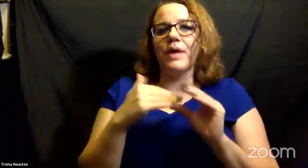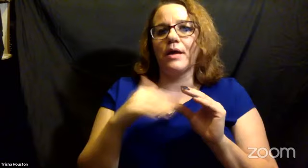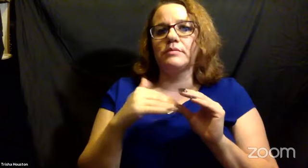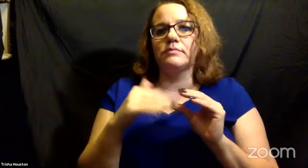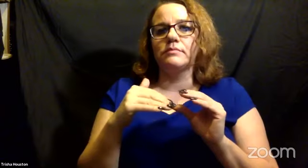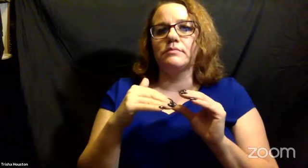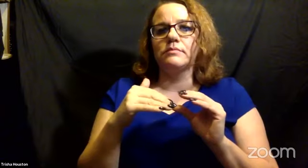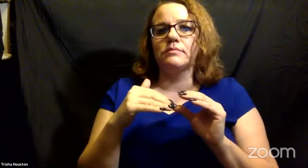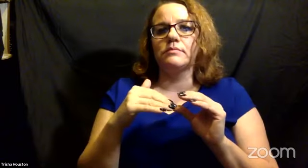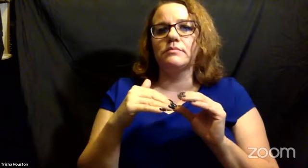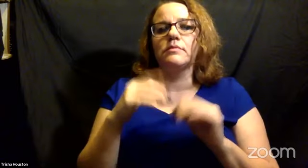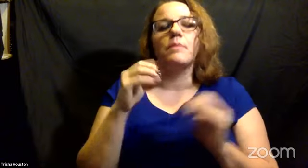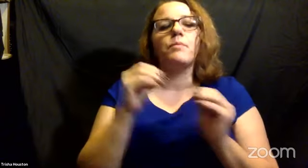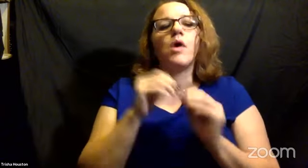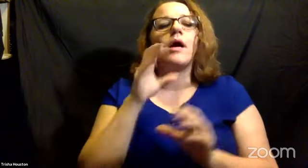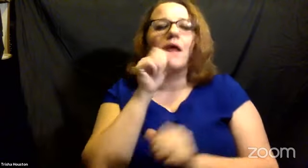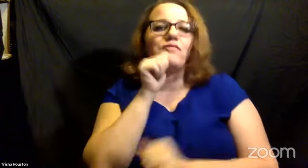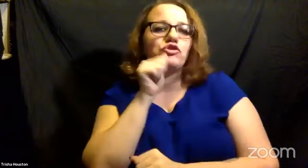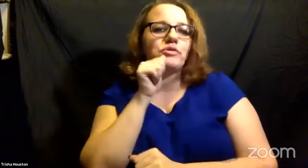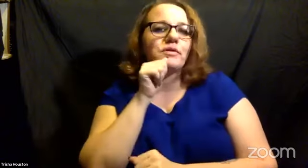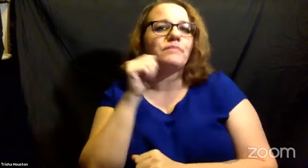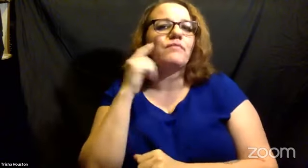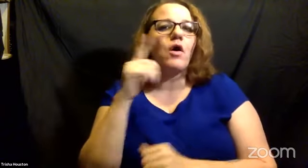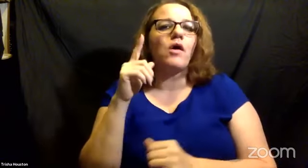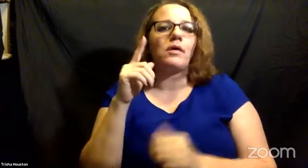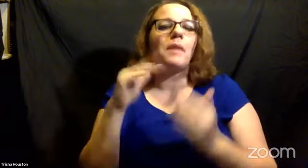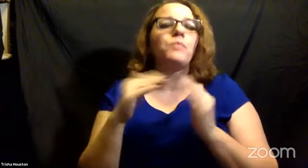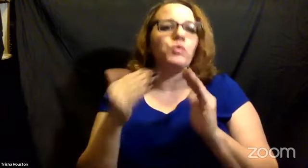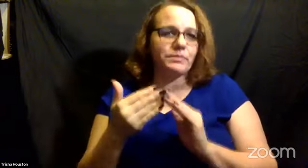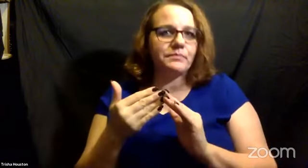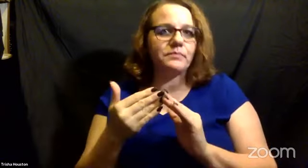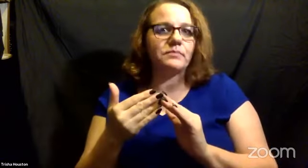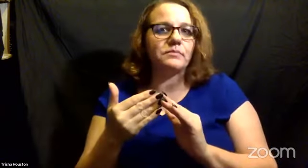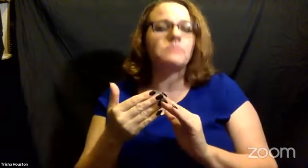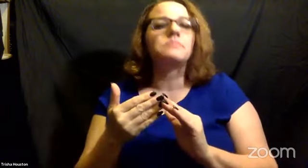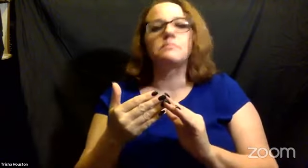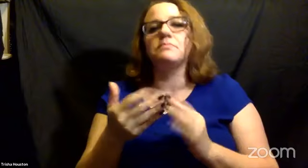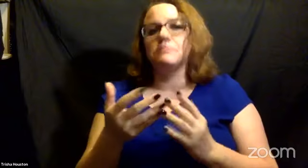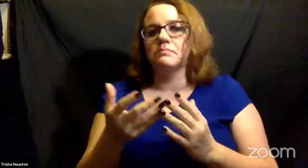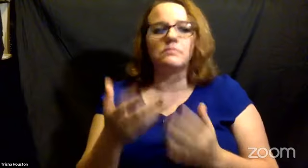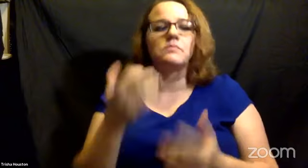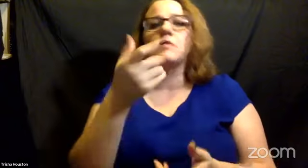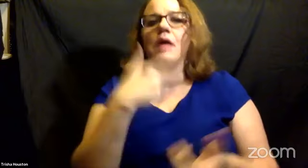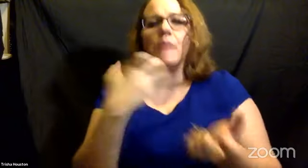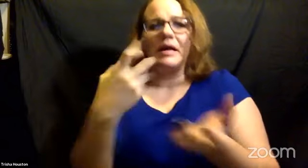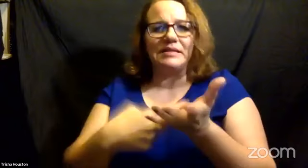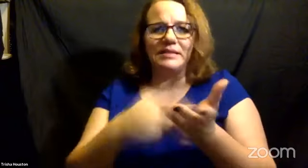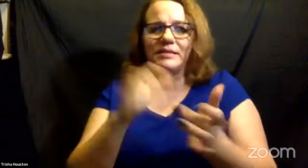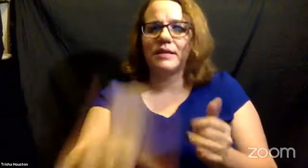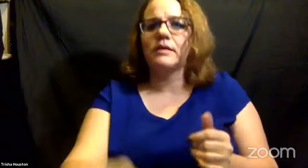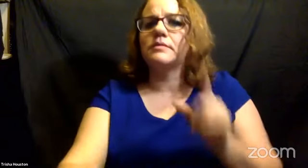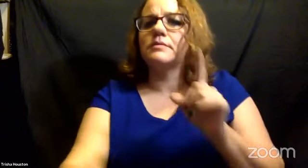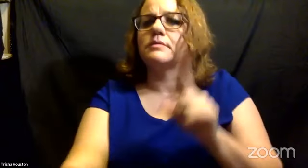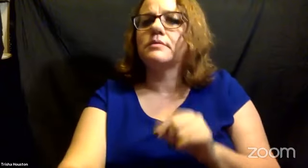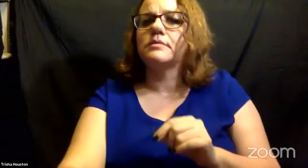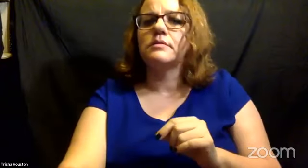The board should have their own email, and that'll be more confidential for the community to reach out to the board. So we